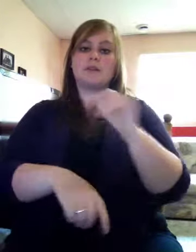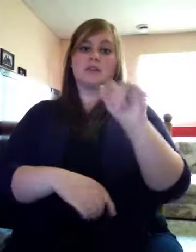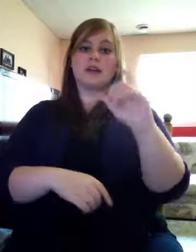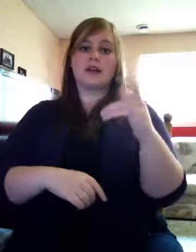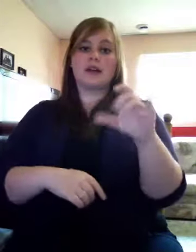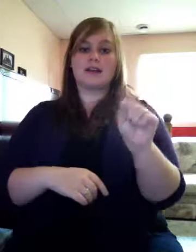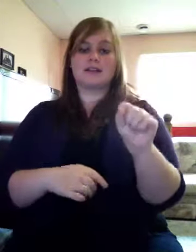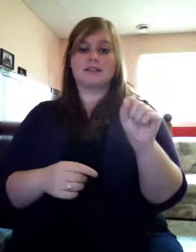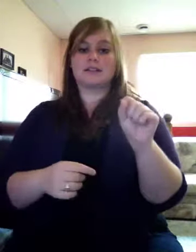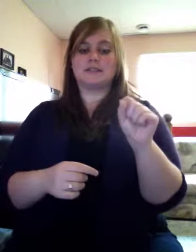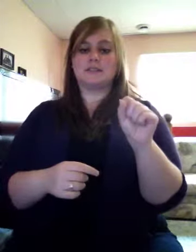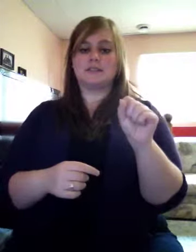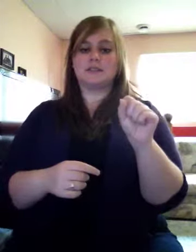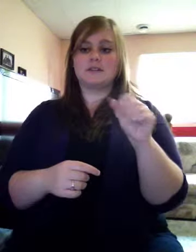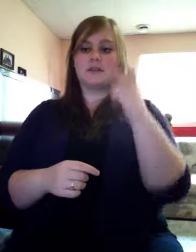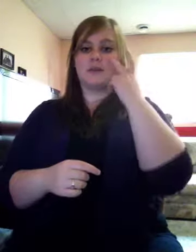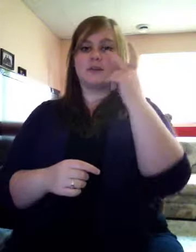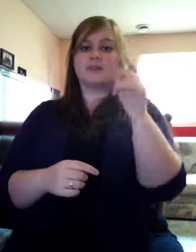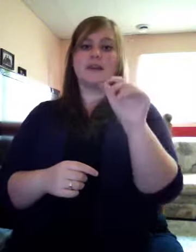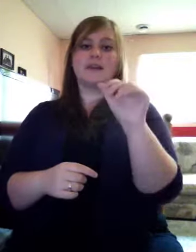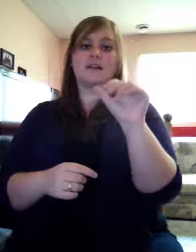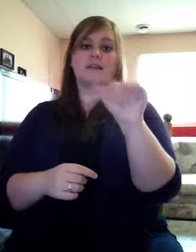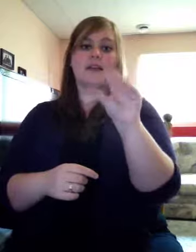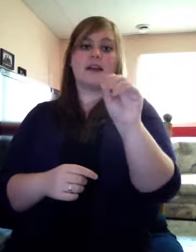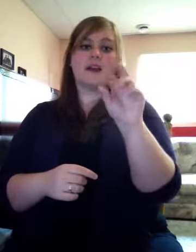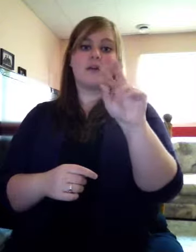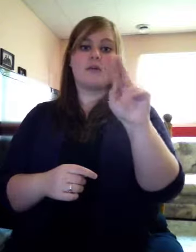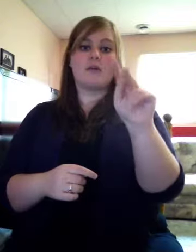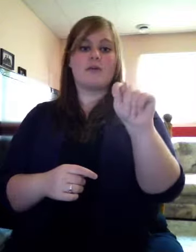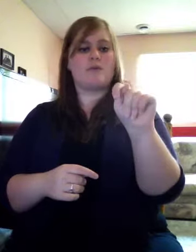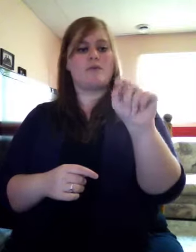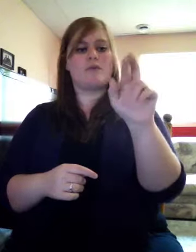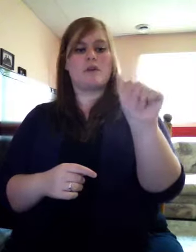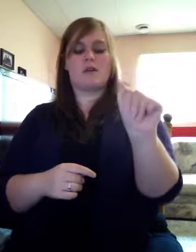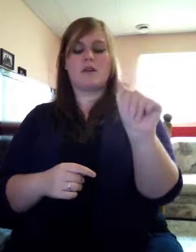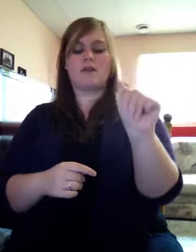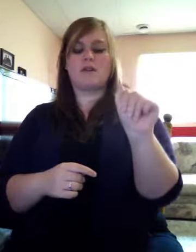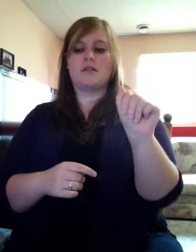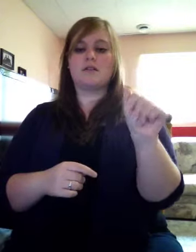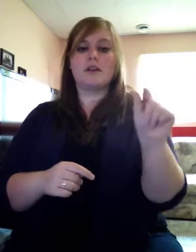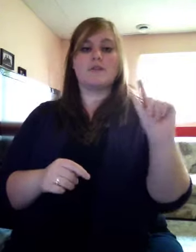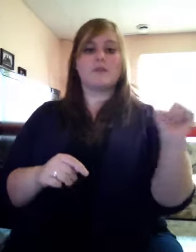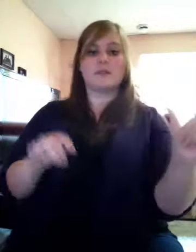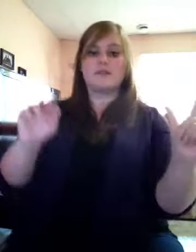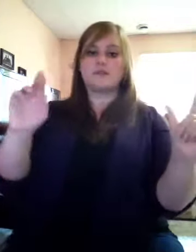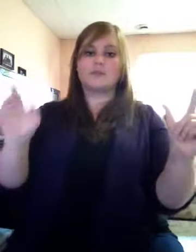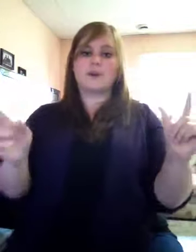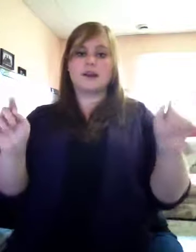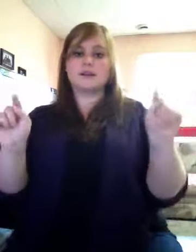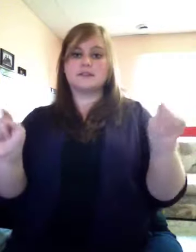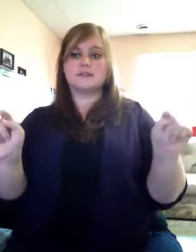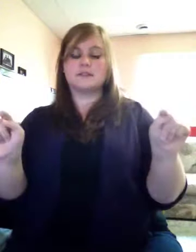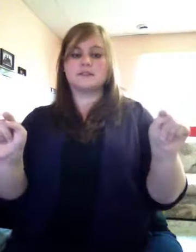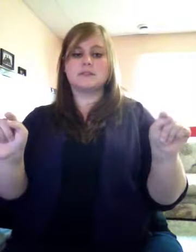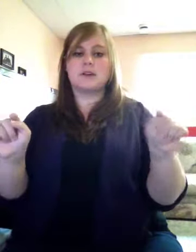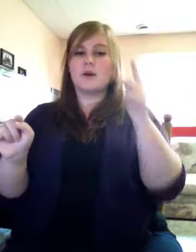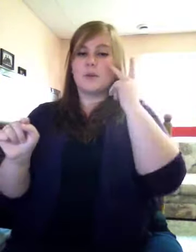left. And we see the aorta running from left to right, and we see an outpouching of the aorta coming anteriorly there. That's a